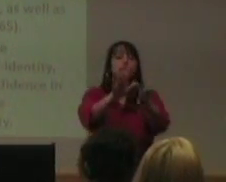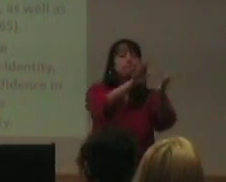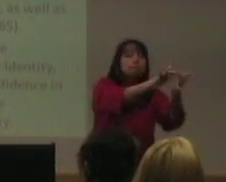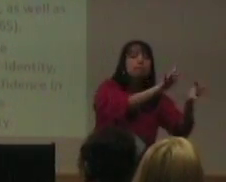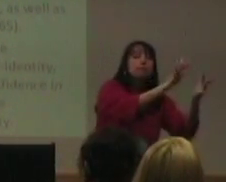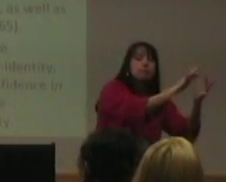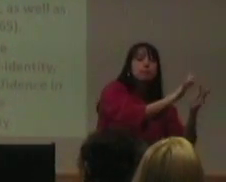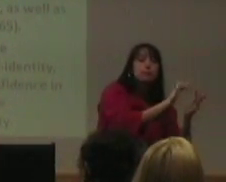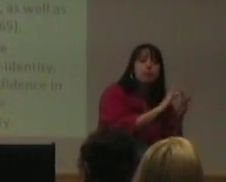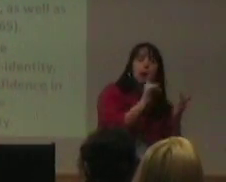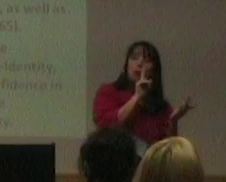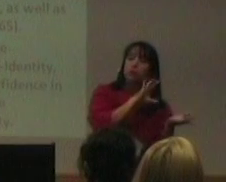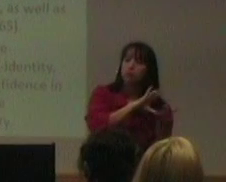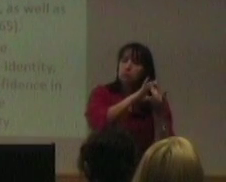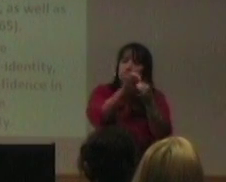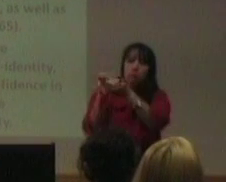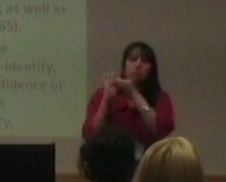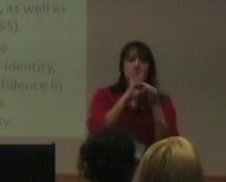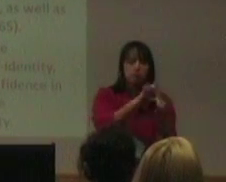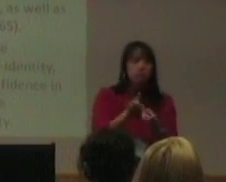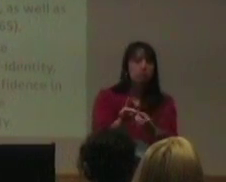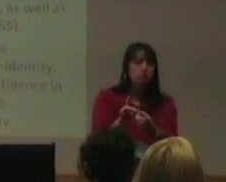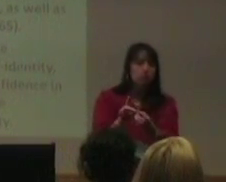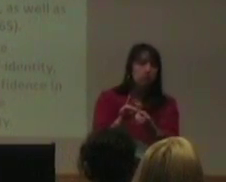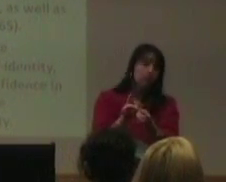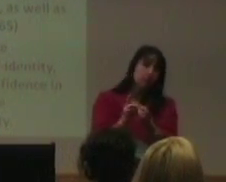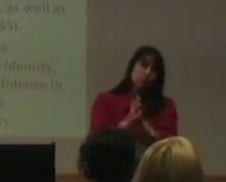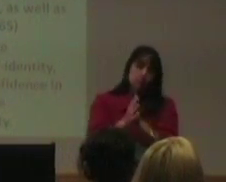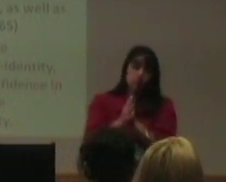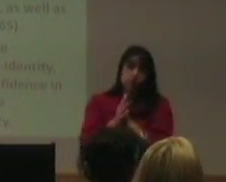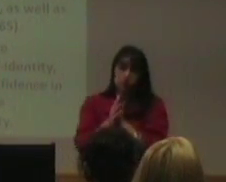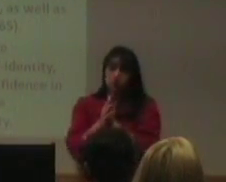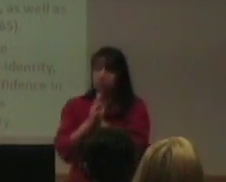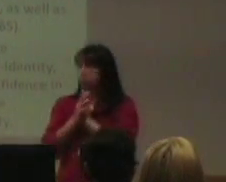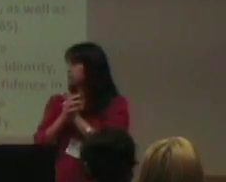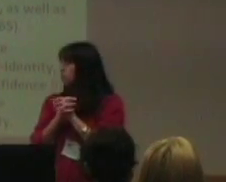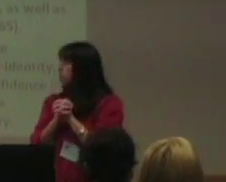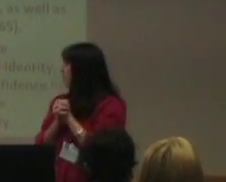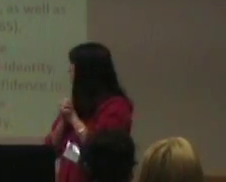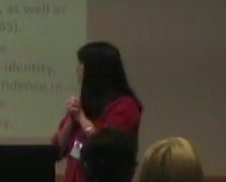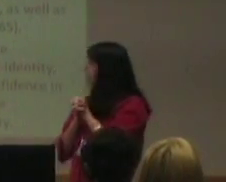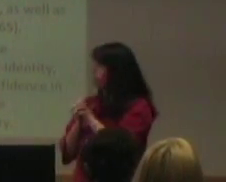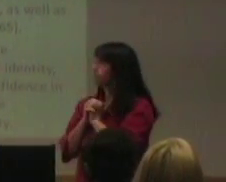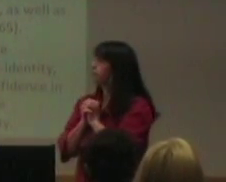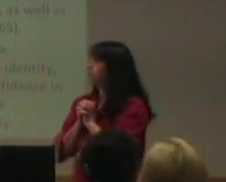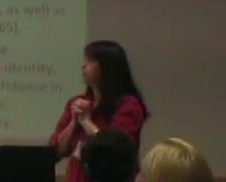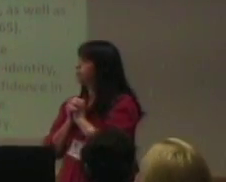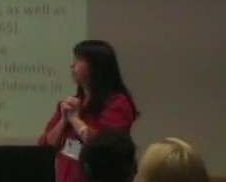American deaf community, but for those in other countries as well, so we can create that community.